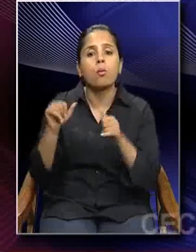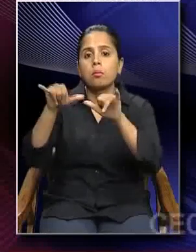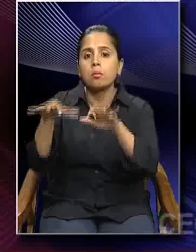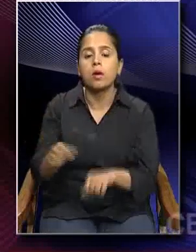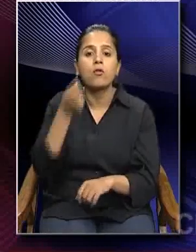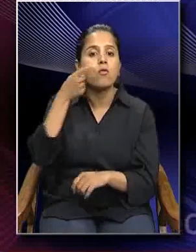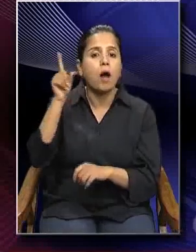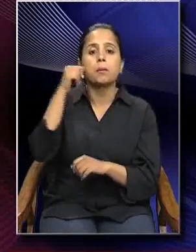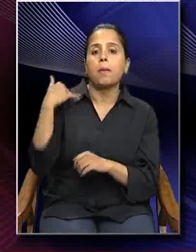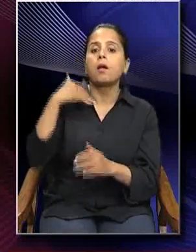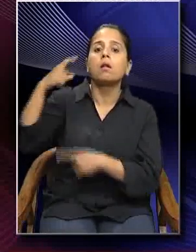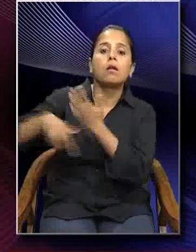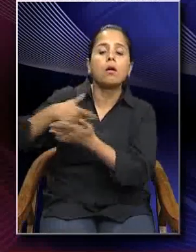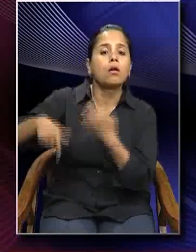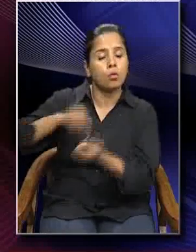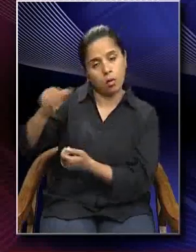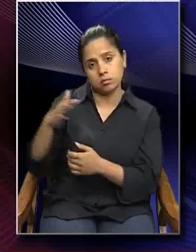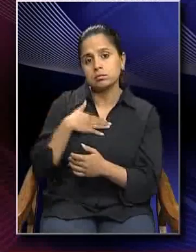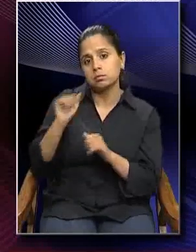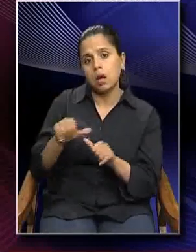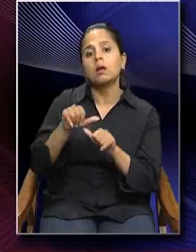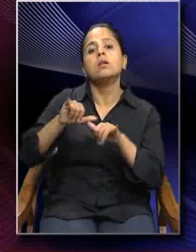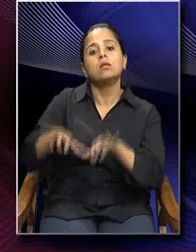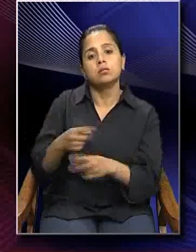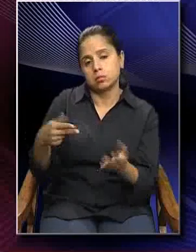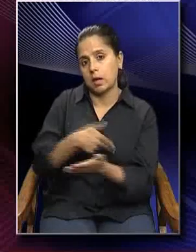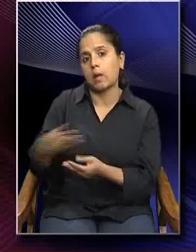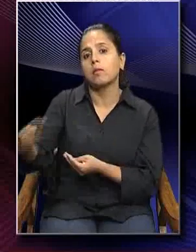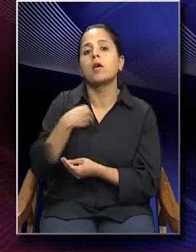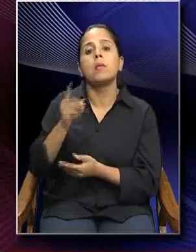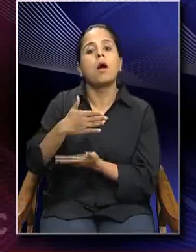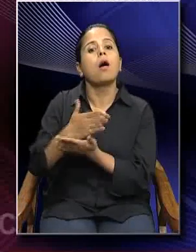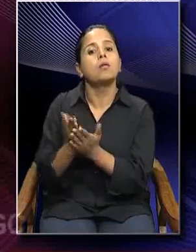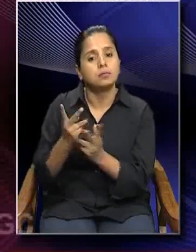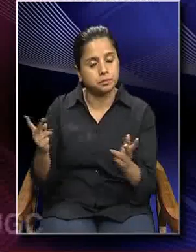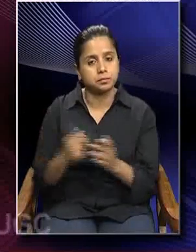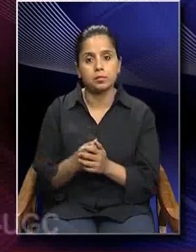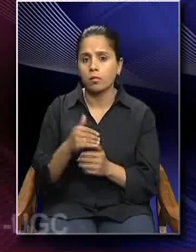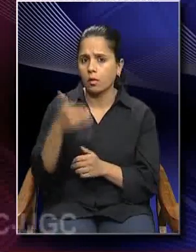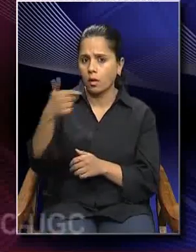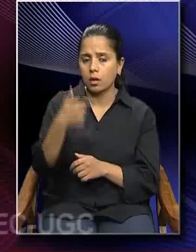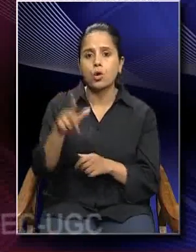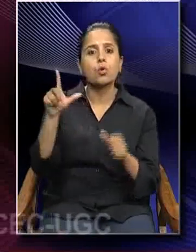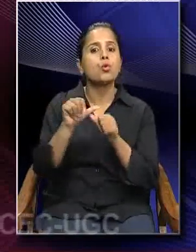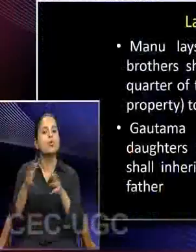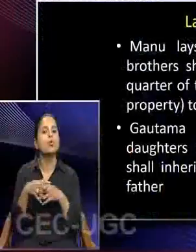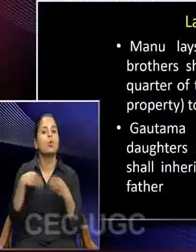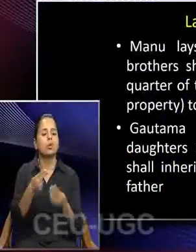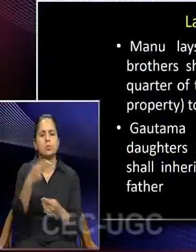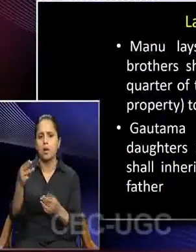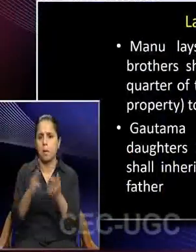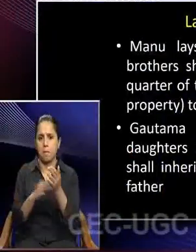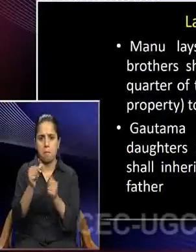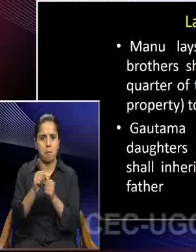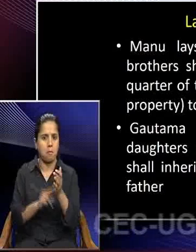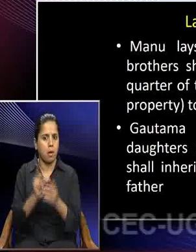ancestral property. Then one can also mention a series of lawgivers like Manu, who